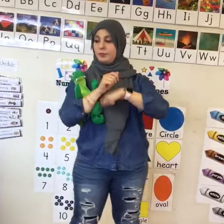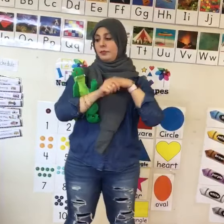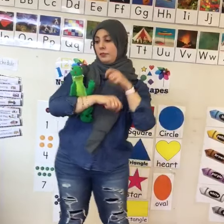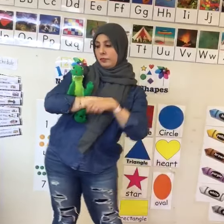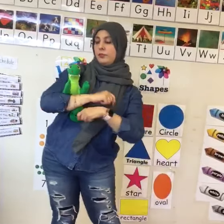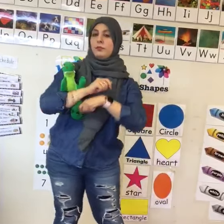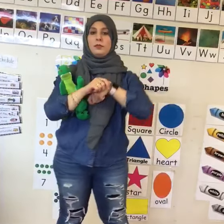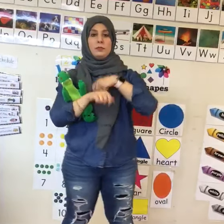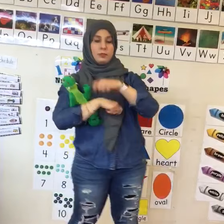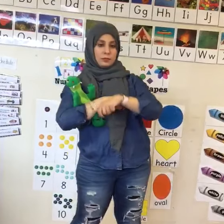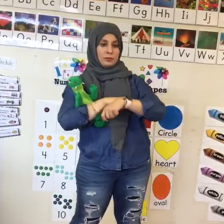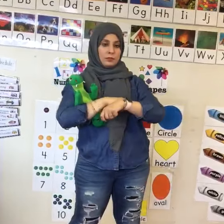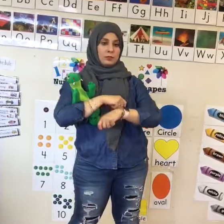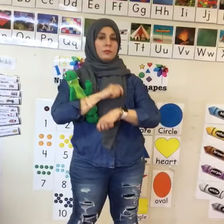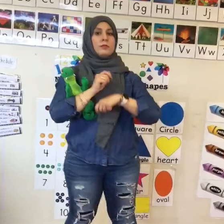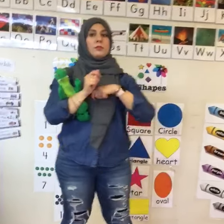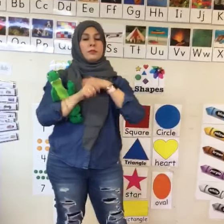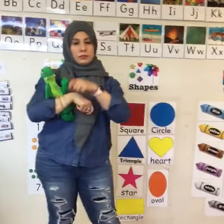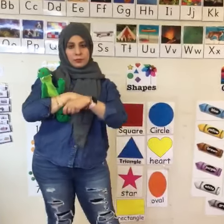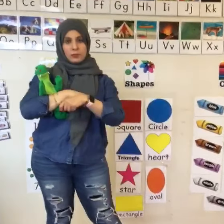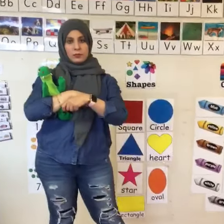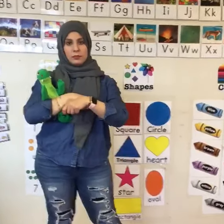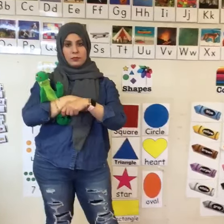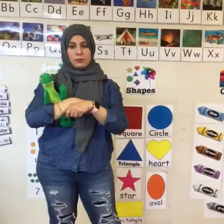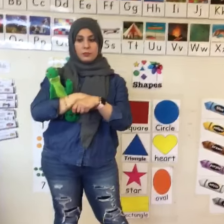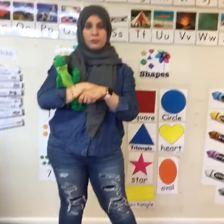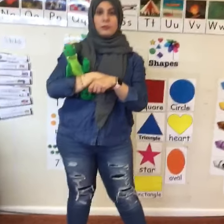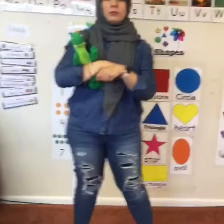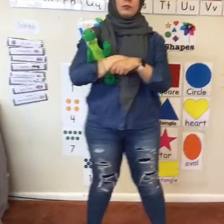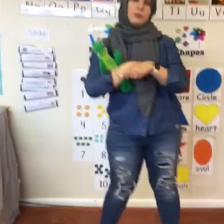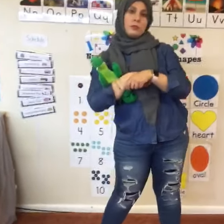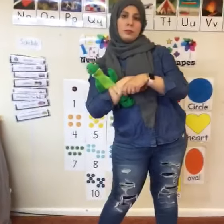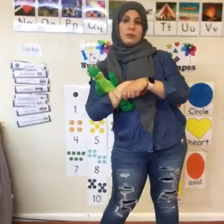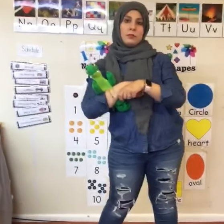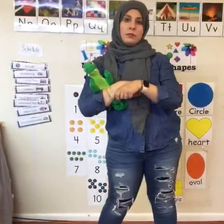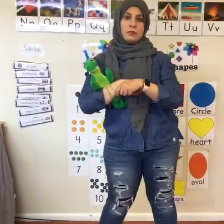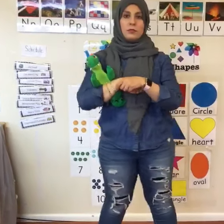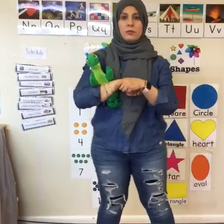and round, round and round.